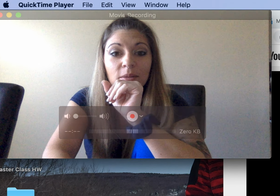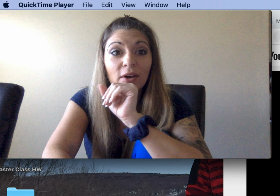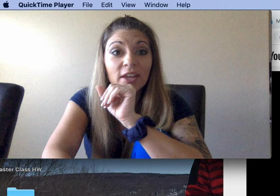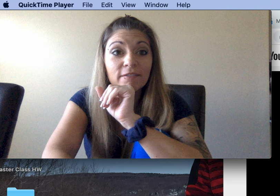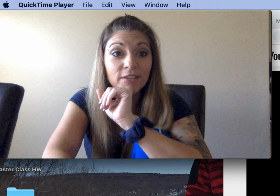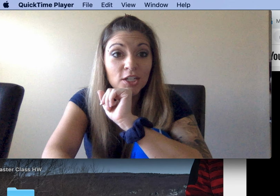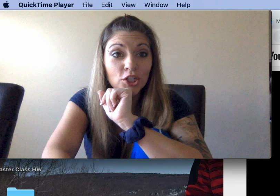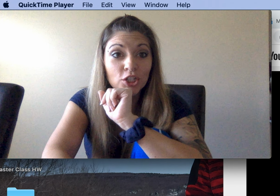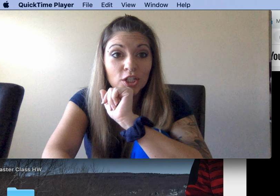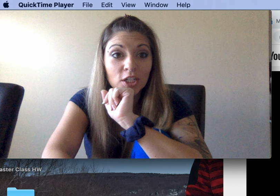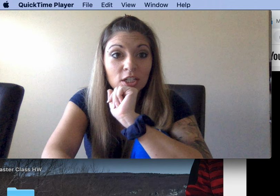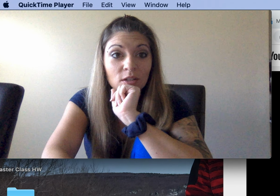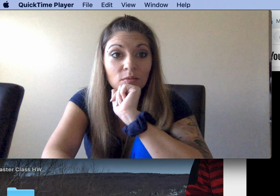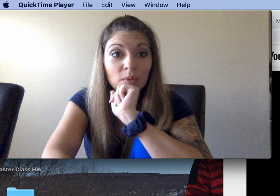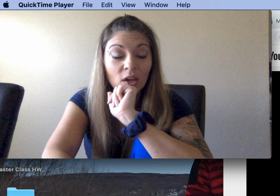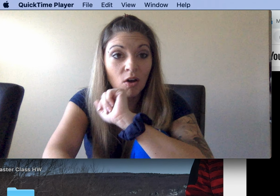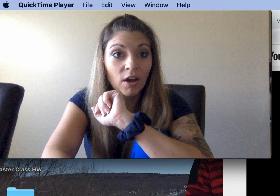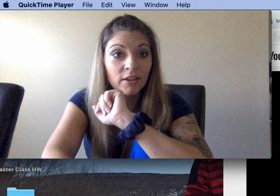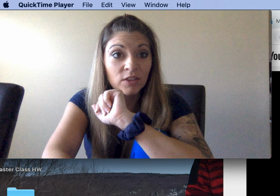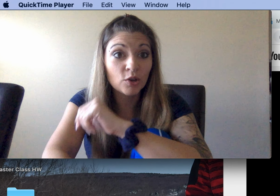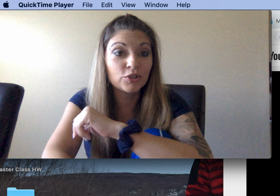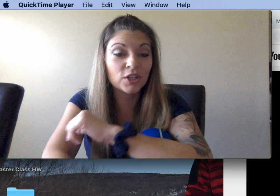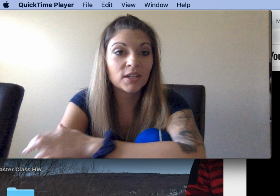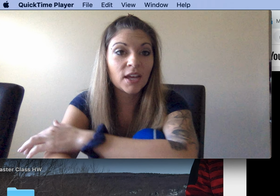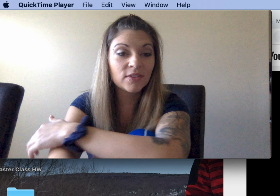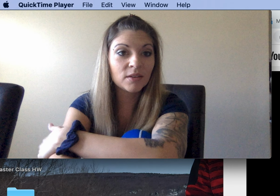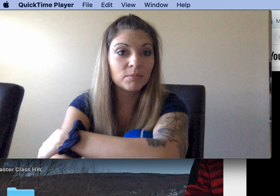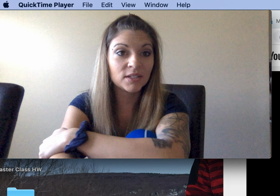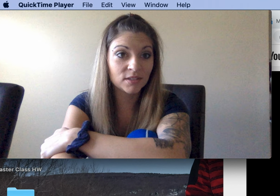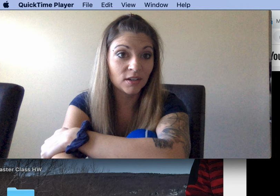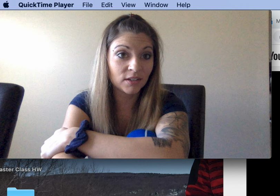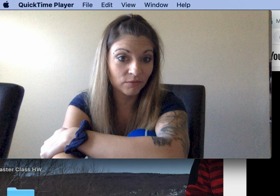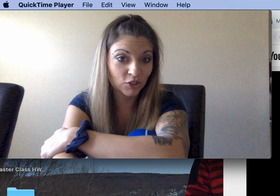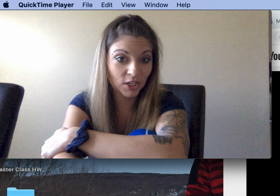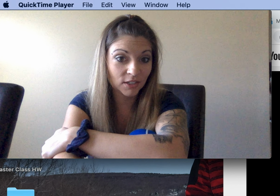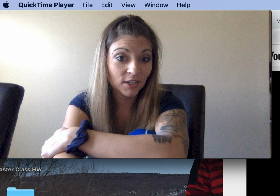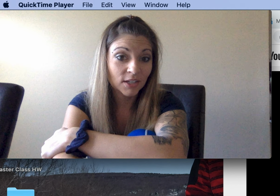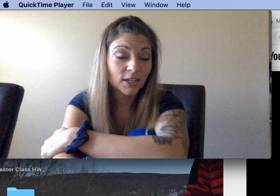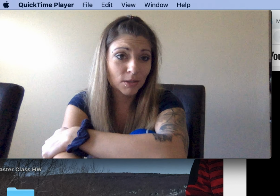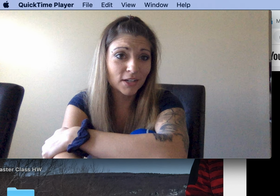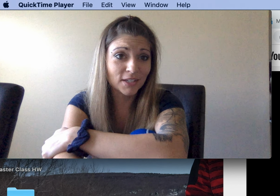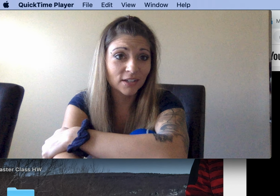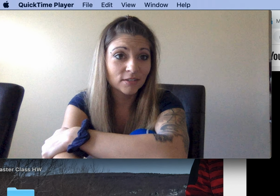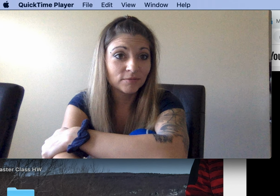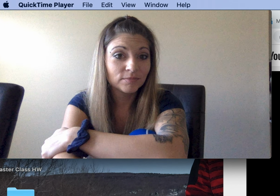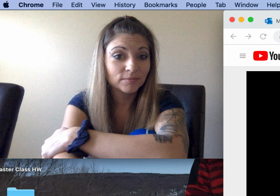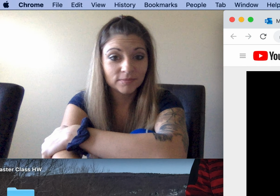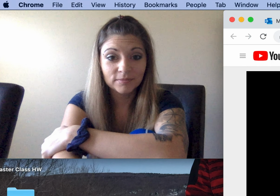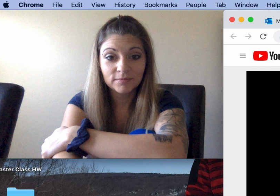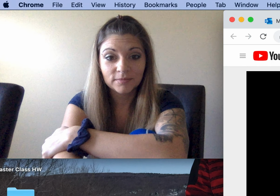it's about a fish being caught in the ocean and then being stuck in a fish tank. It's kind of sad.